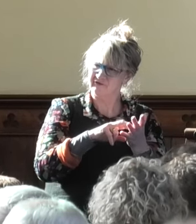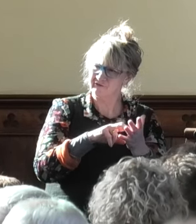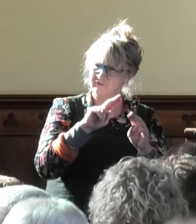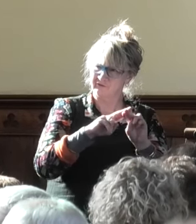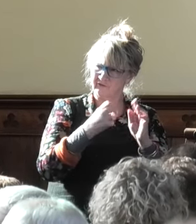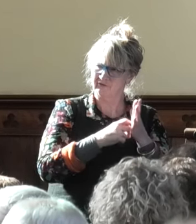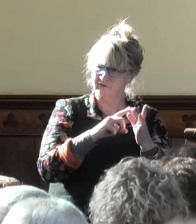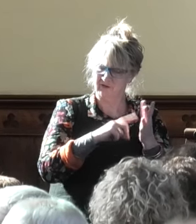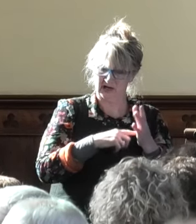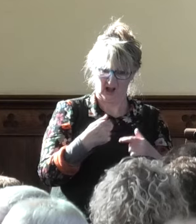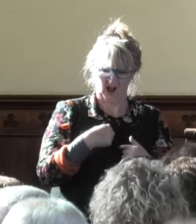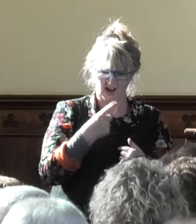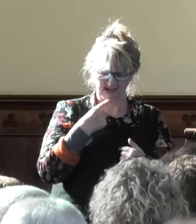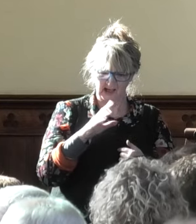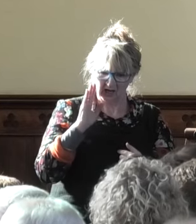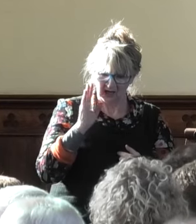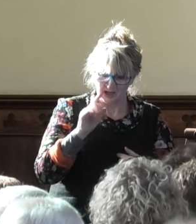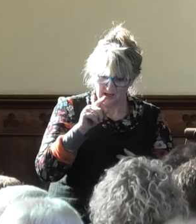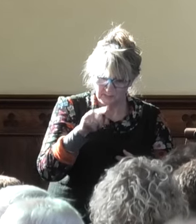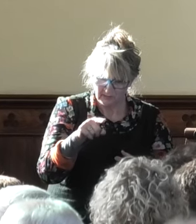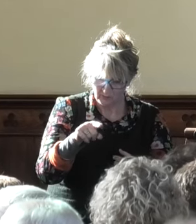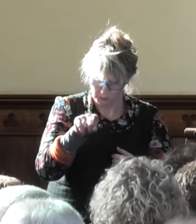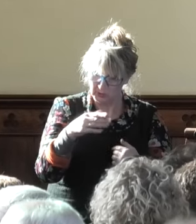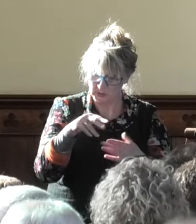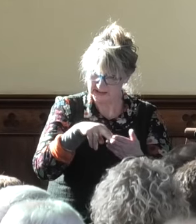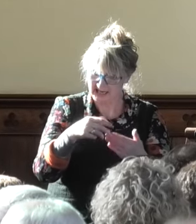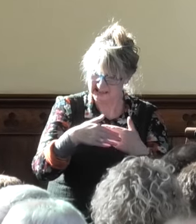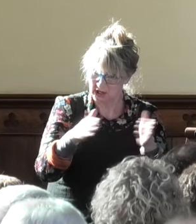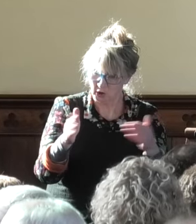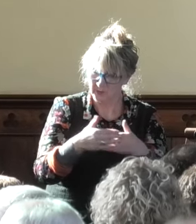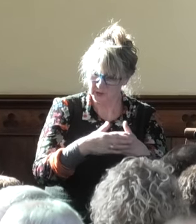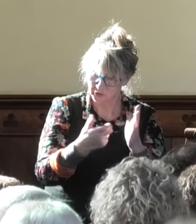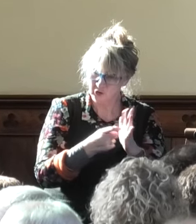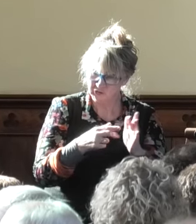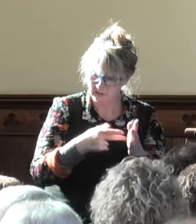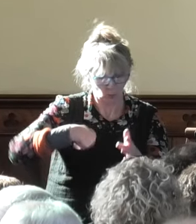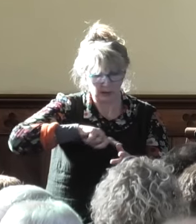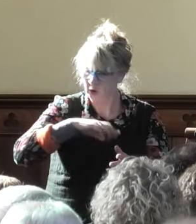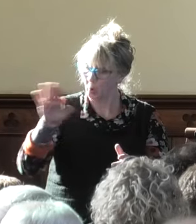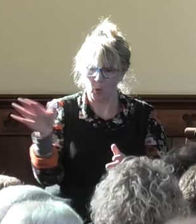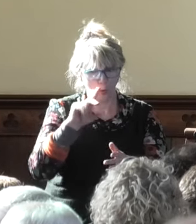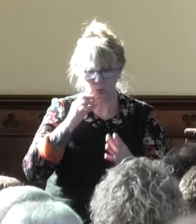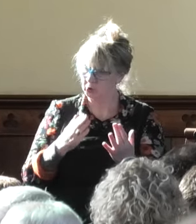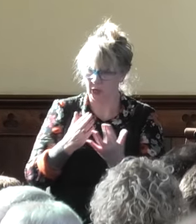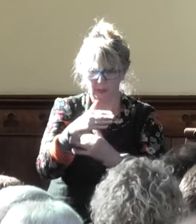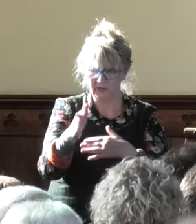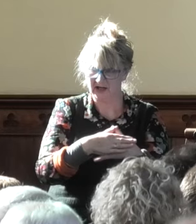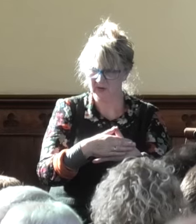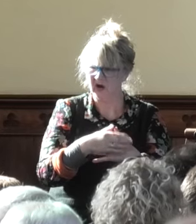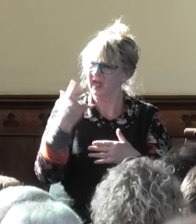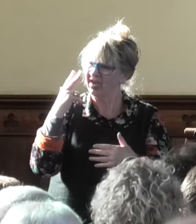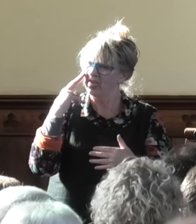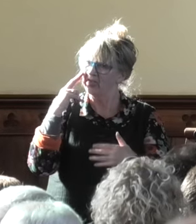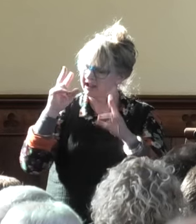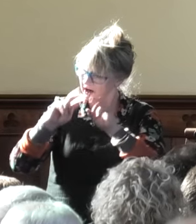of my mouth came, before you stands an open door, which all of us must one day go through. Later, I looked up where that came from